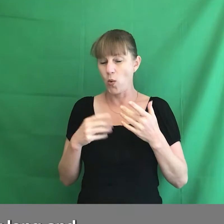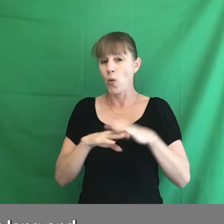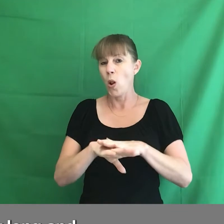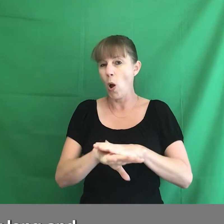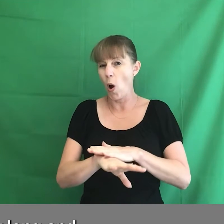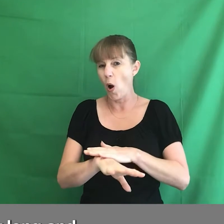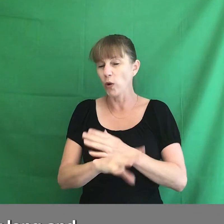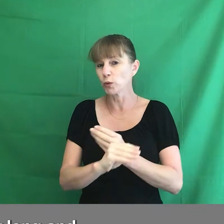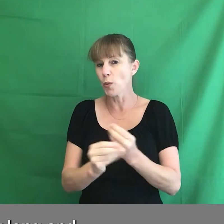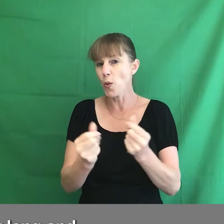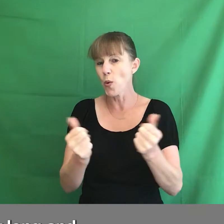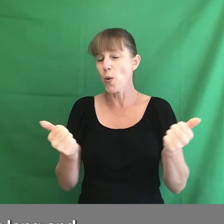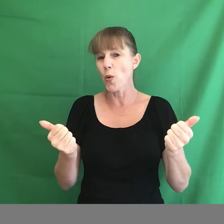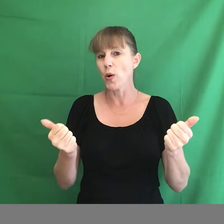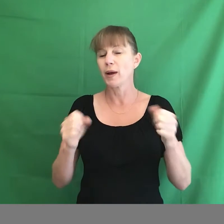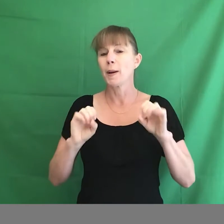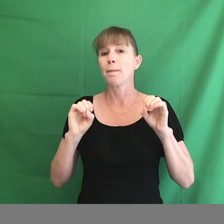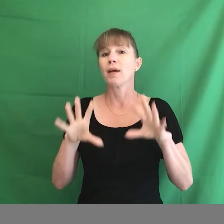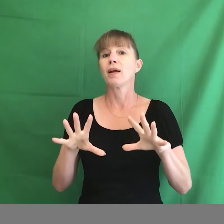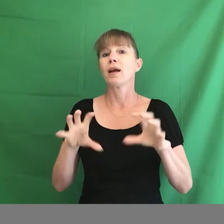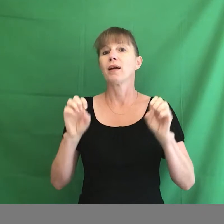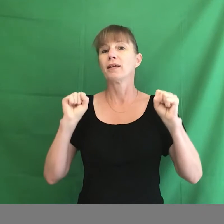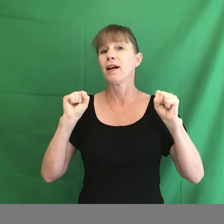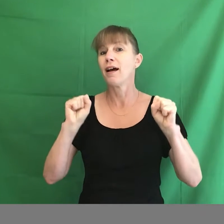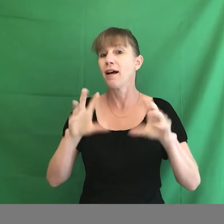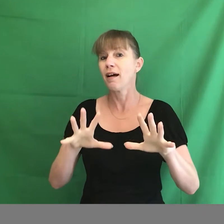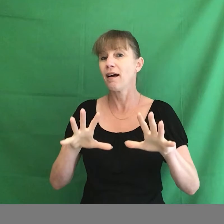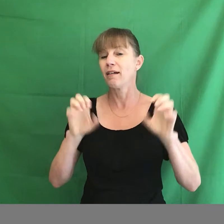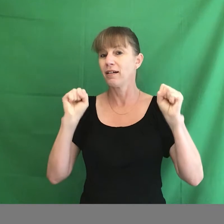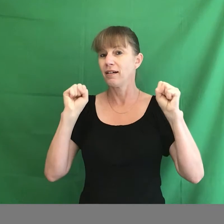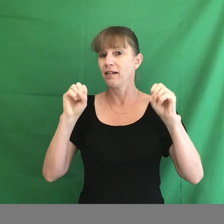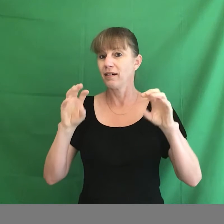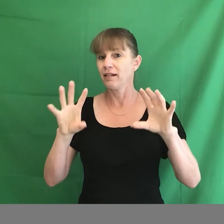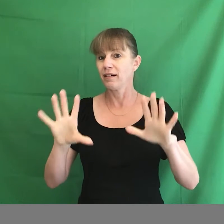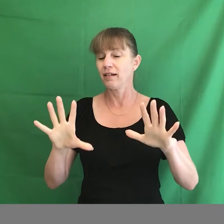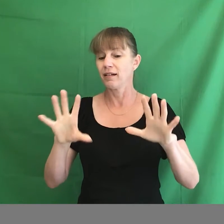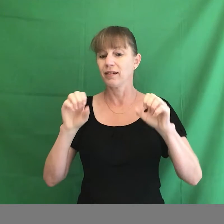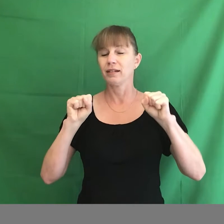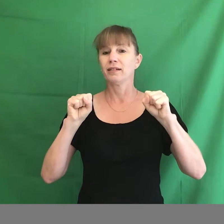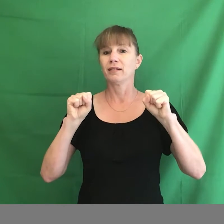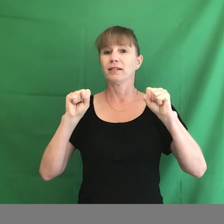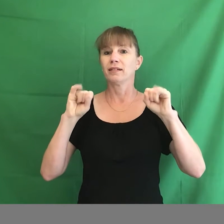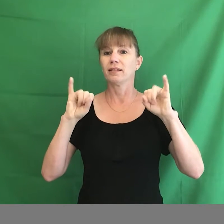really long and smooth. Mi, me, ma, mo, mu.